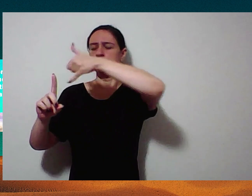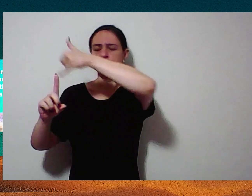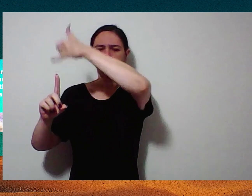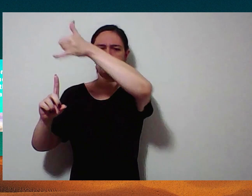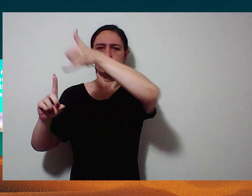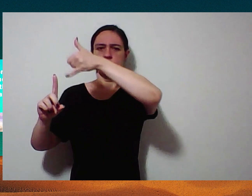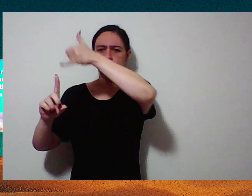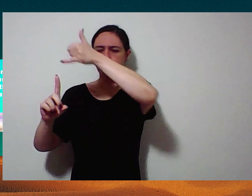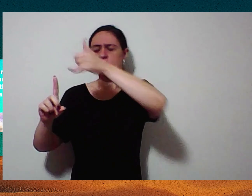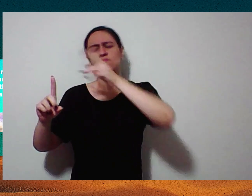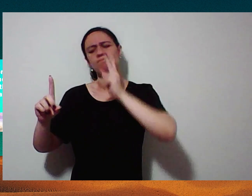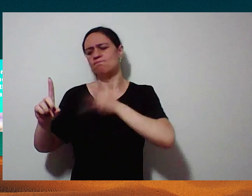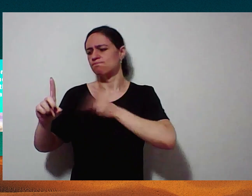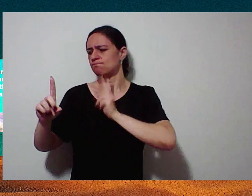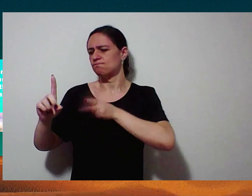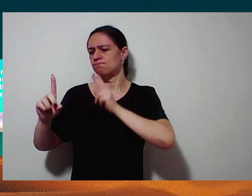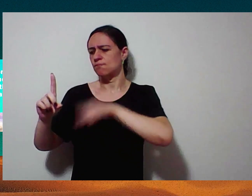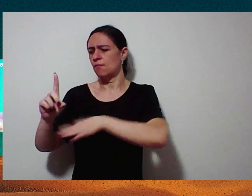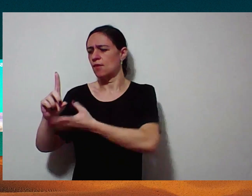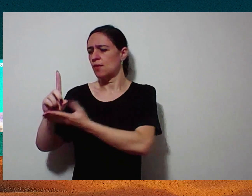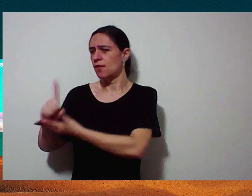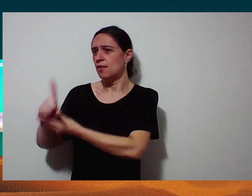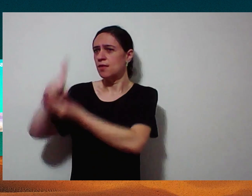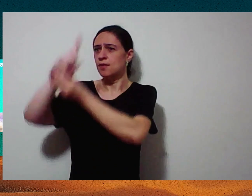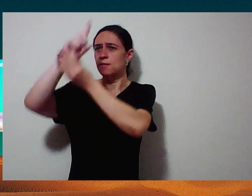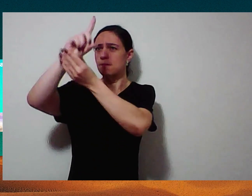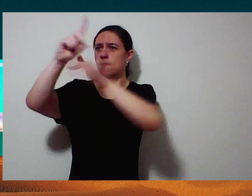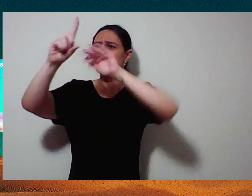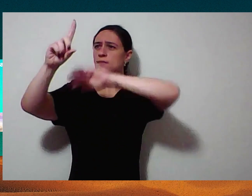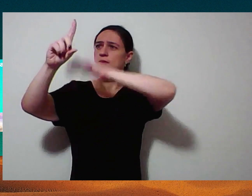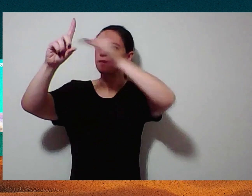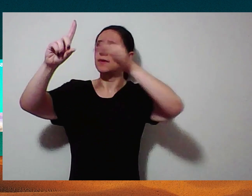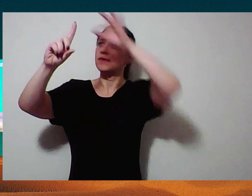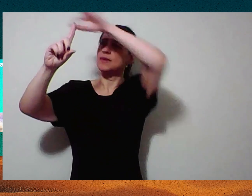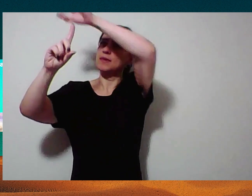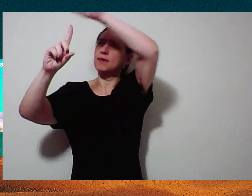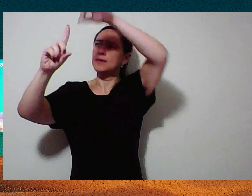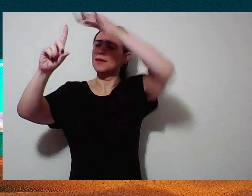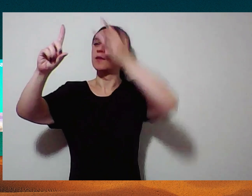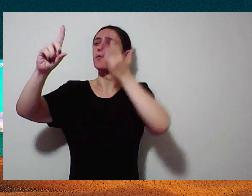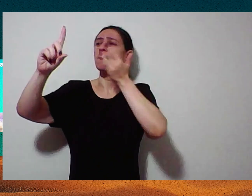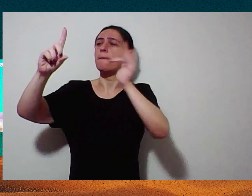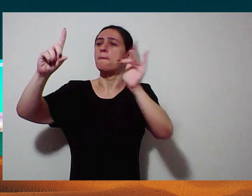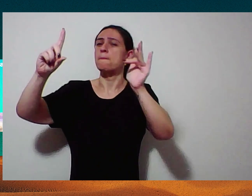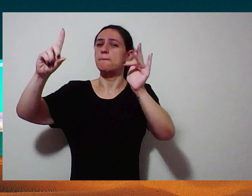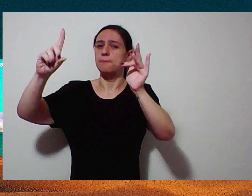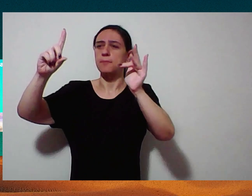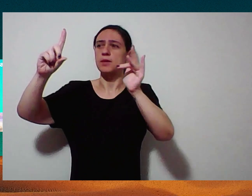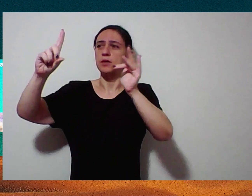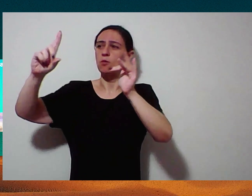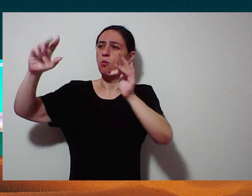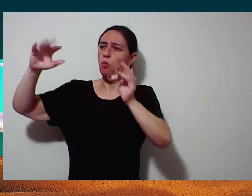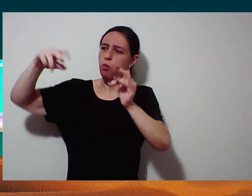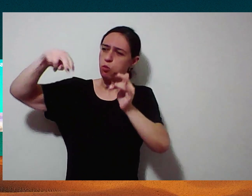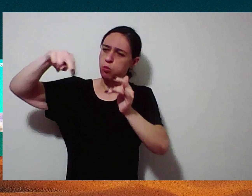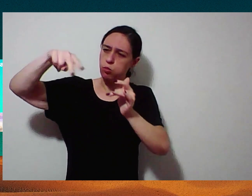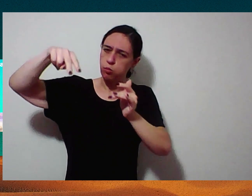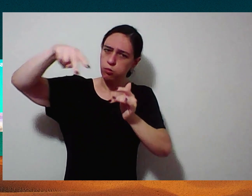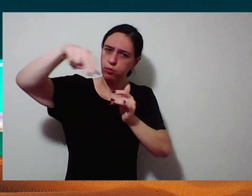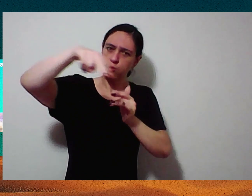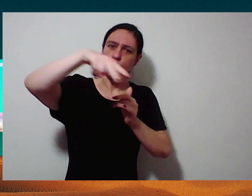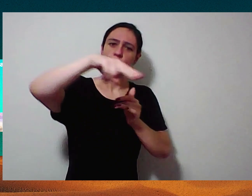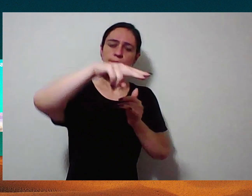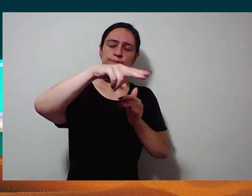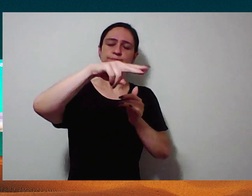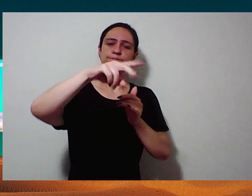Permanecias no monte santo de Deus, no brilho das pedras andavas. You were on the holy mountain of God. You